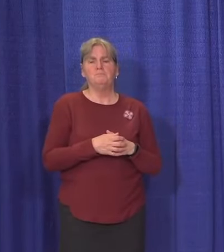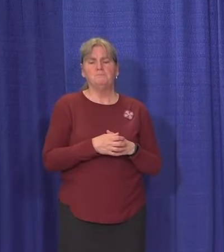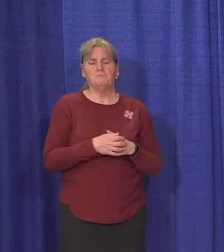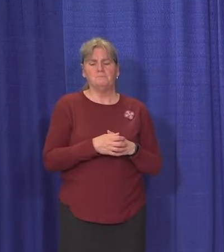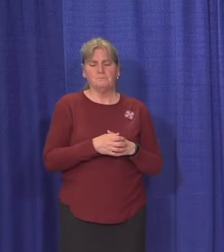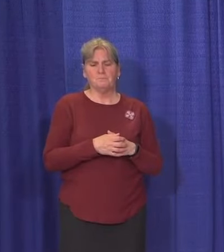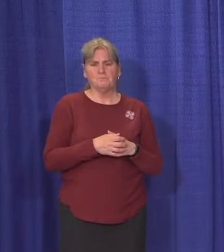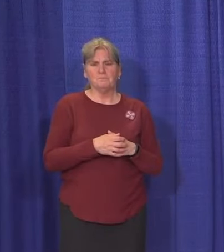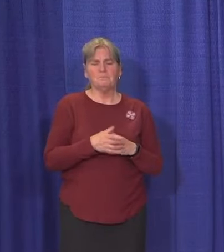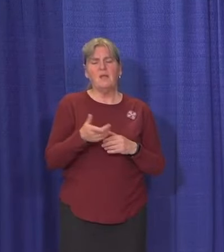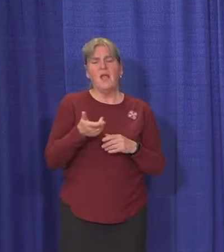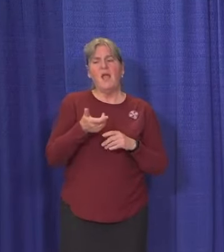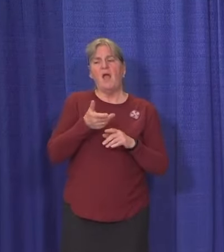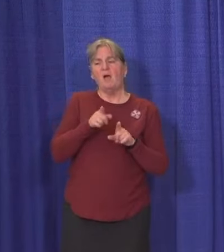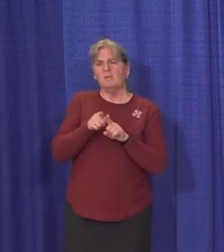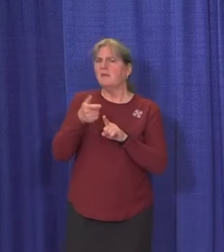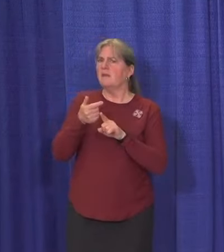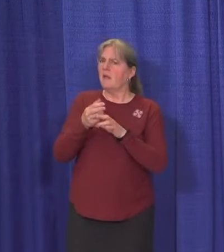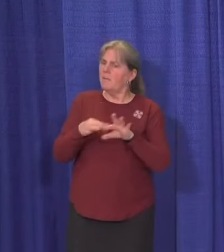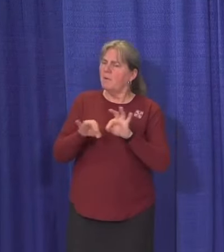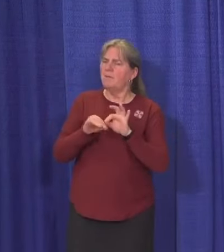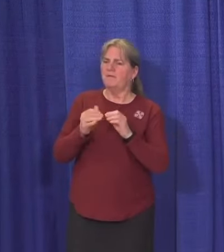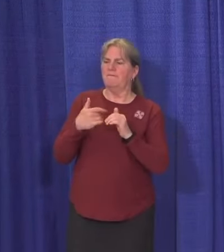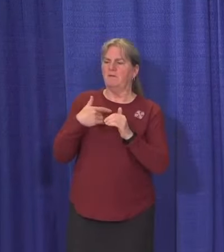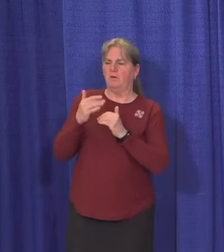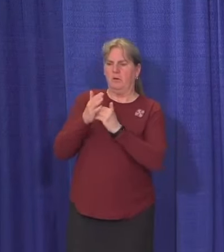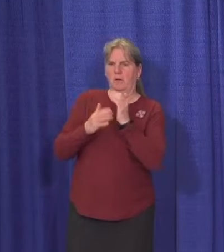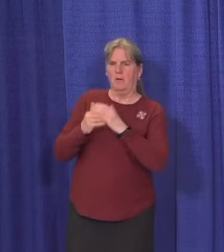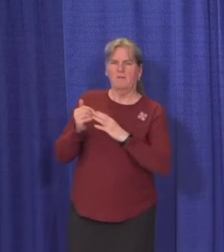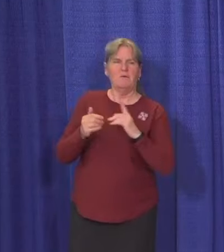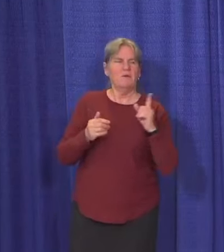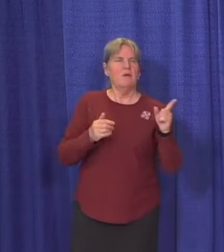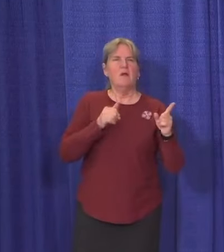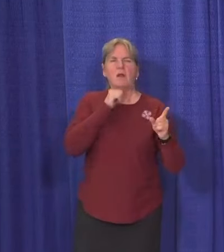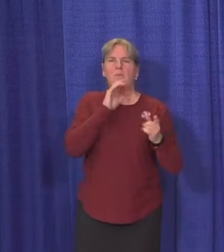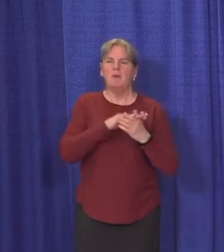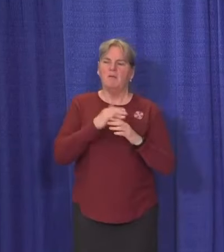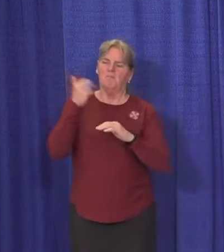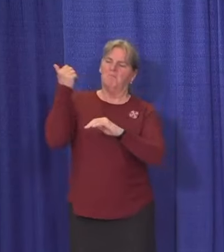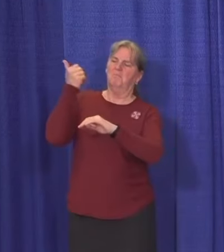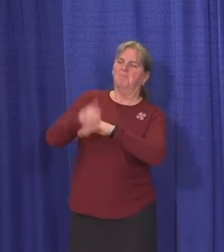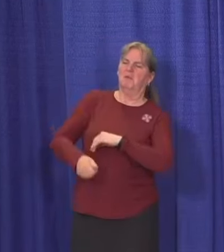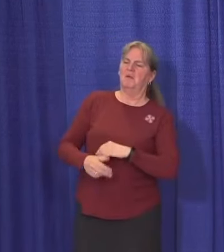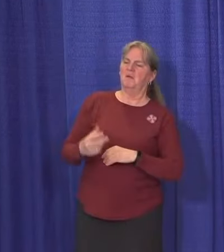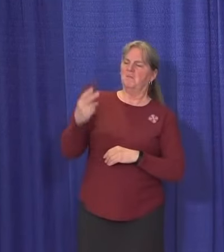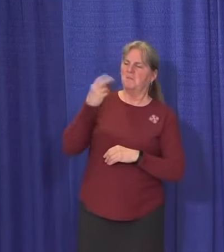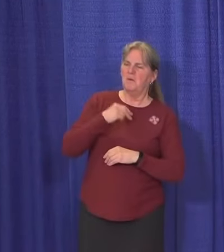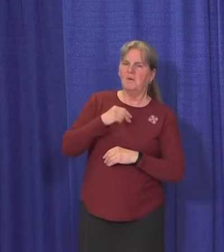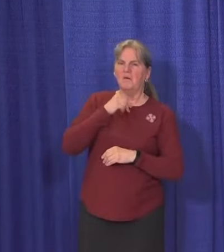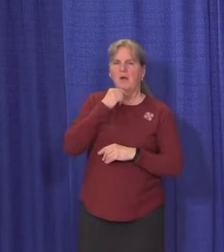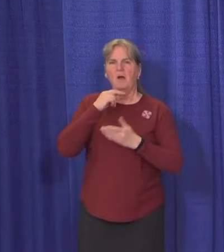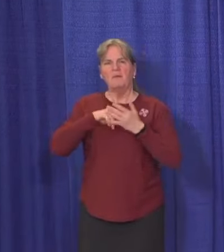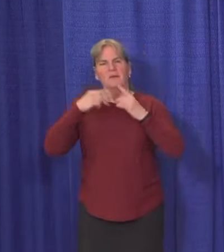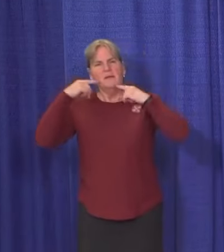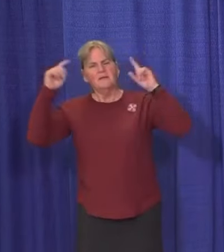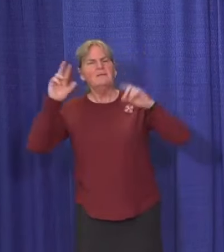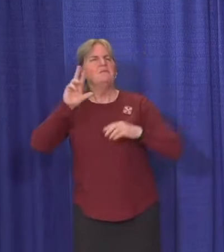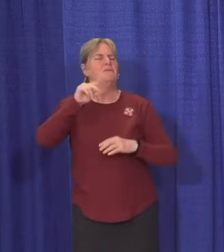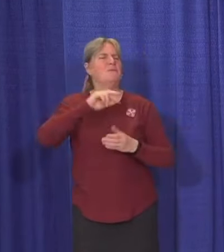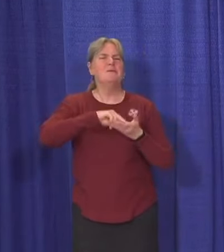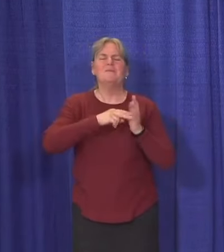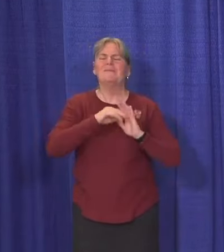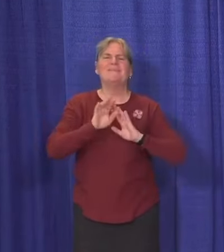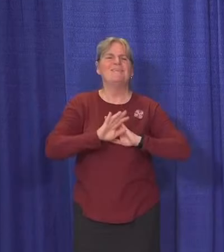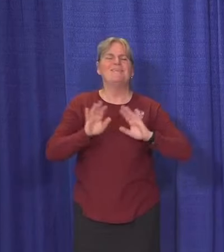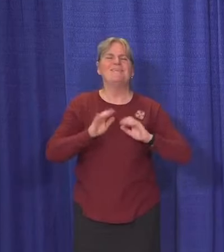and comfortably receiving vaccine. It's not about blame. It's not about not being successful. It's about identifying it at